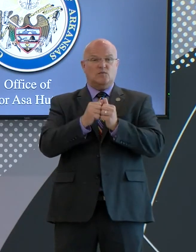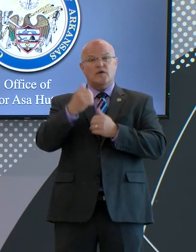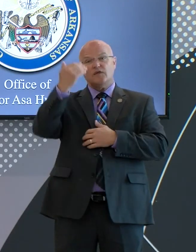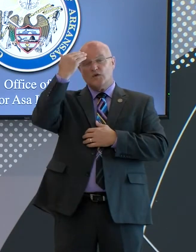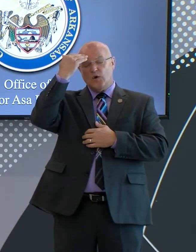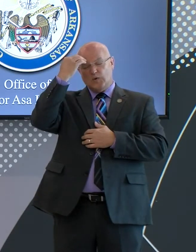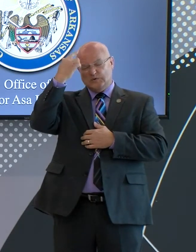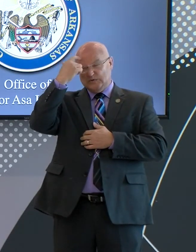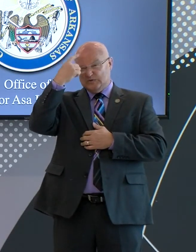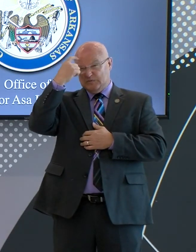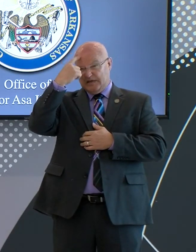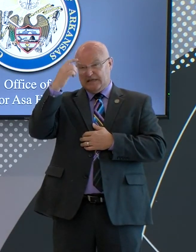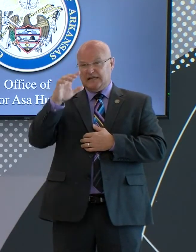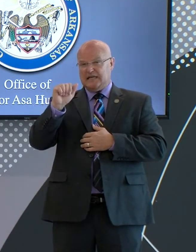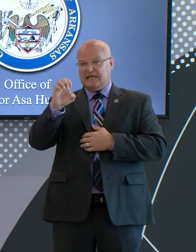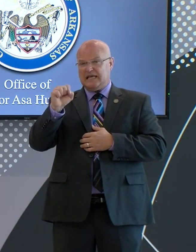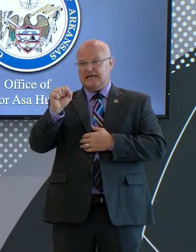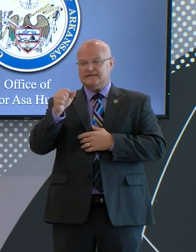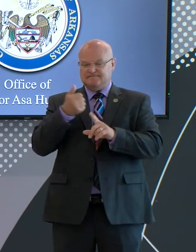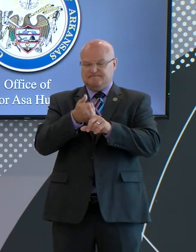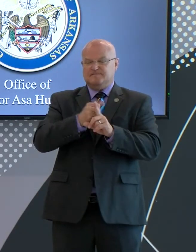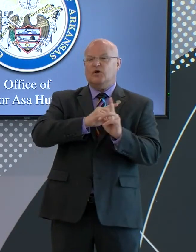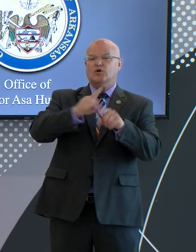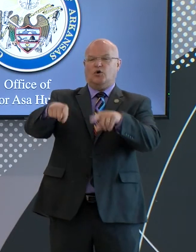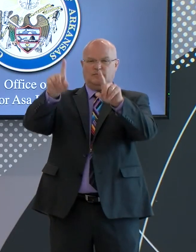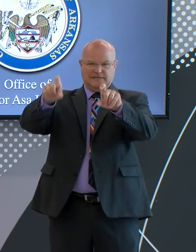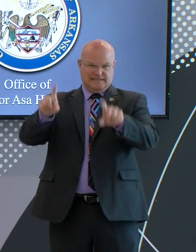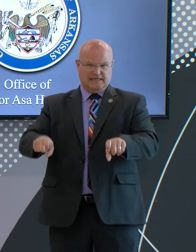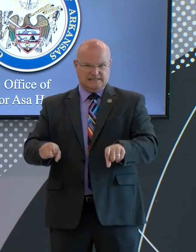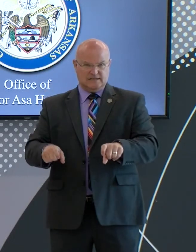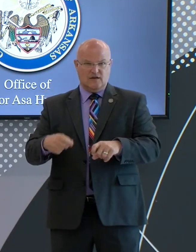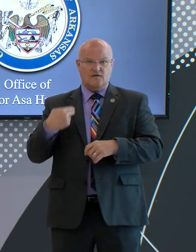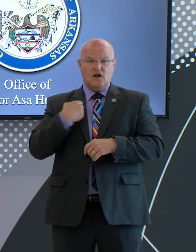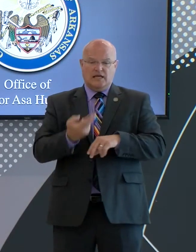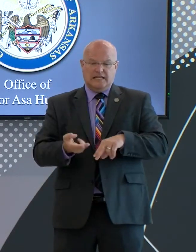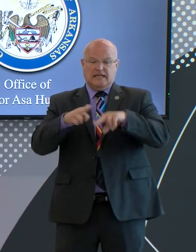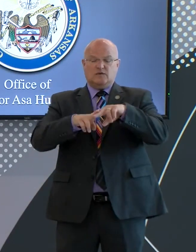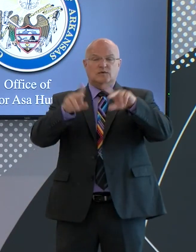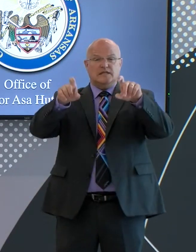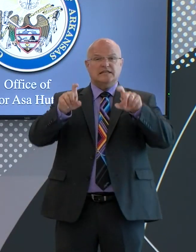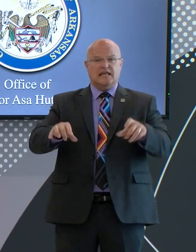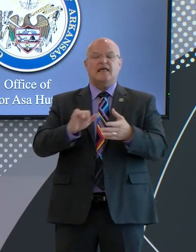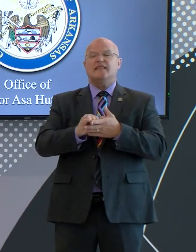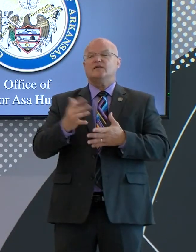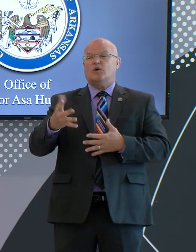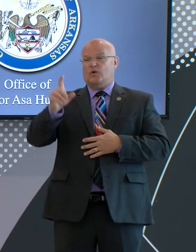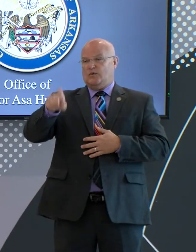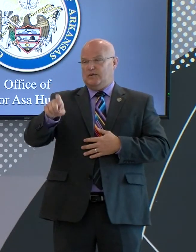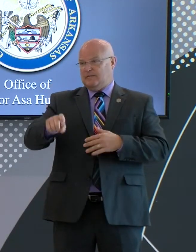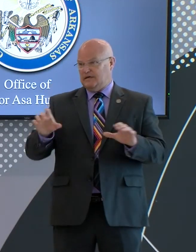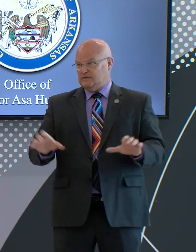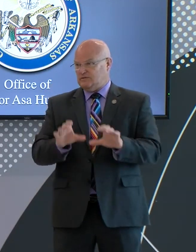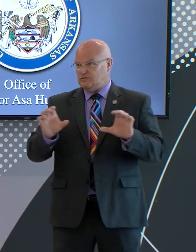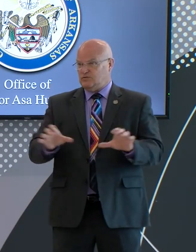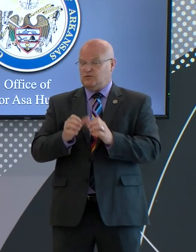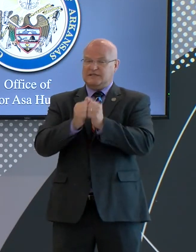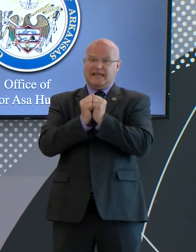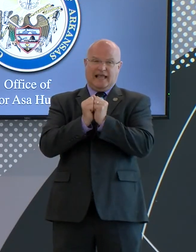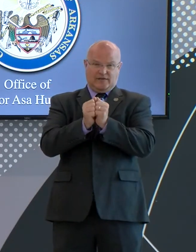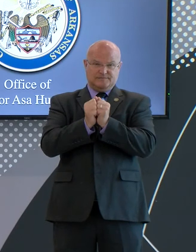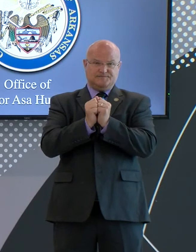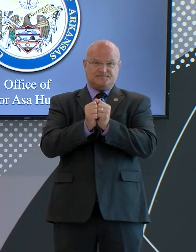known or suspected case going in and getting tested. And so for us to increase our testing, that's something we all have to do